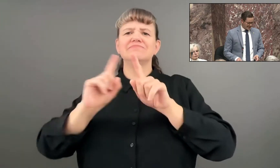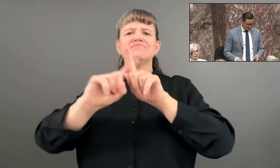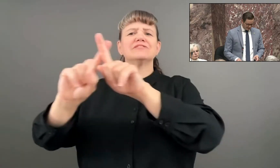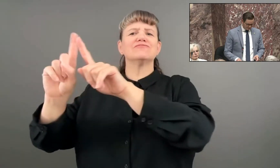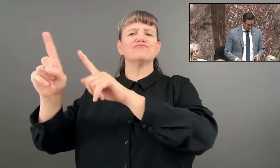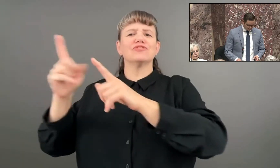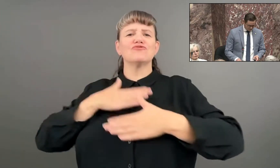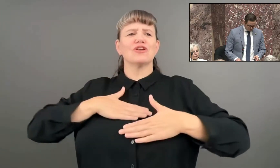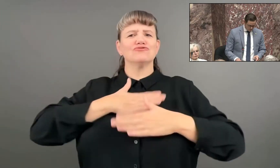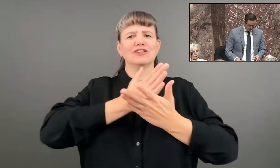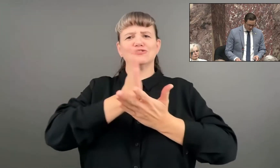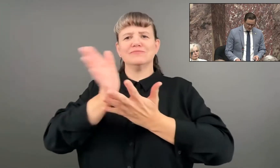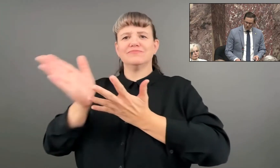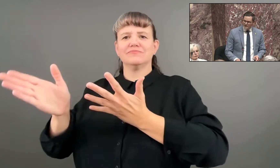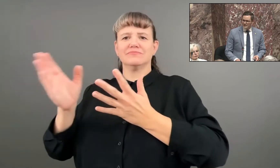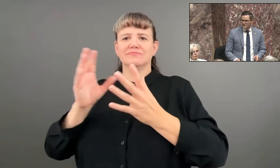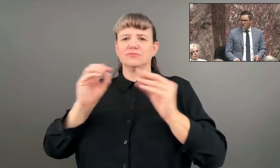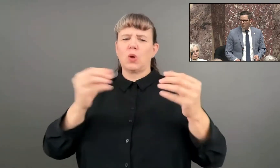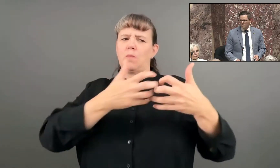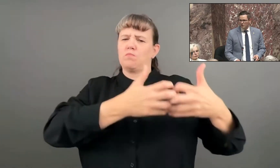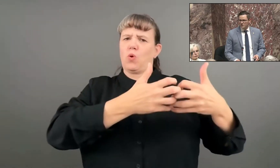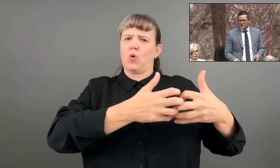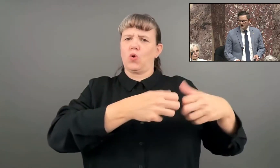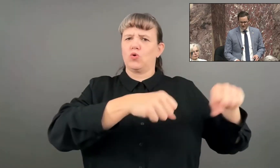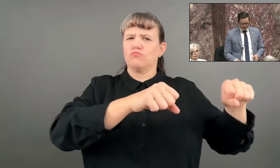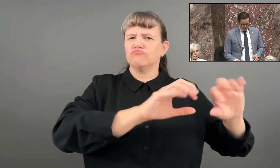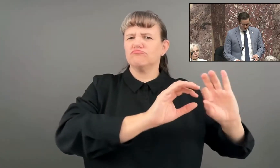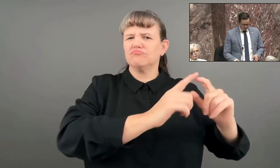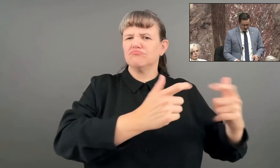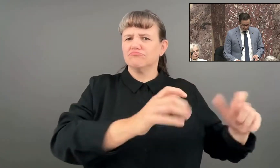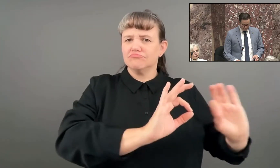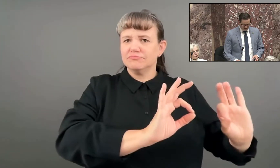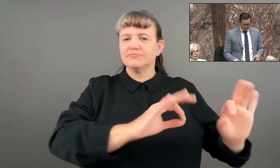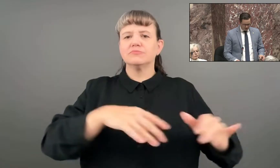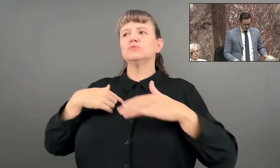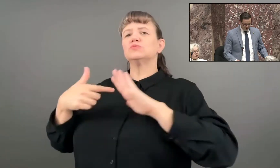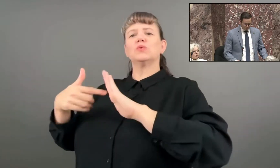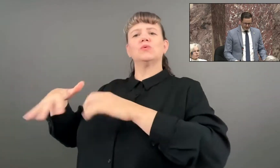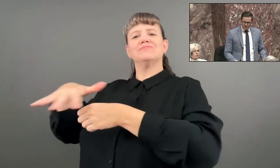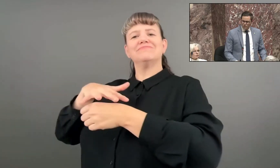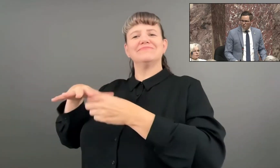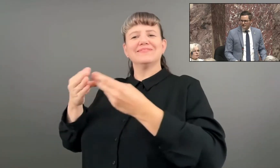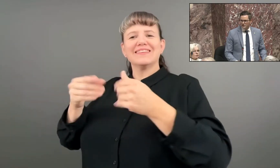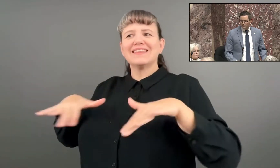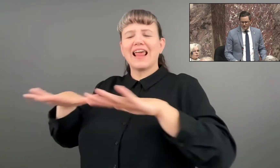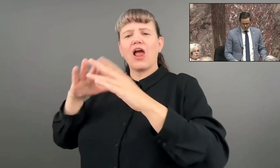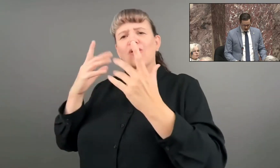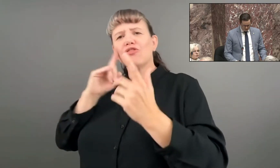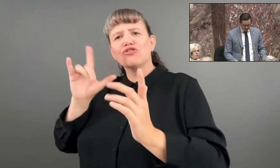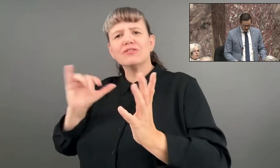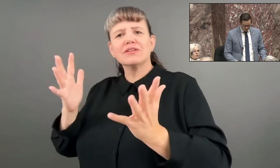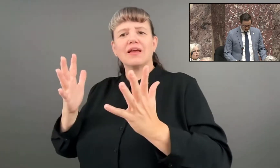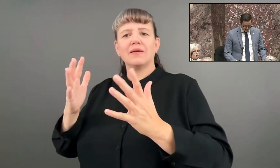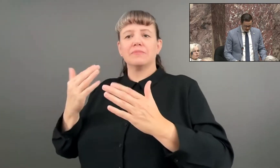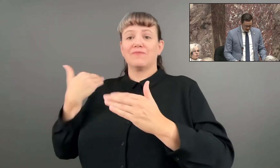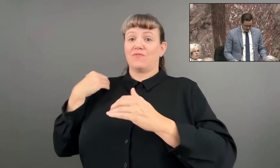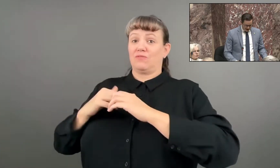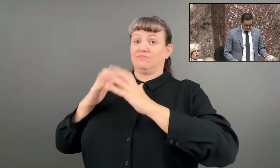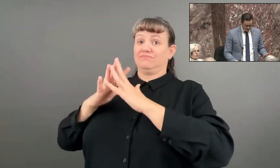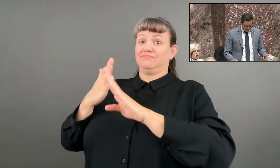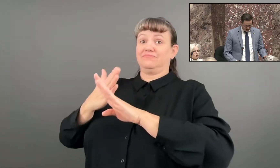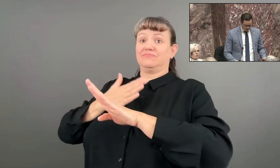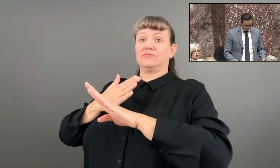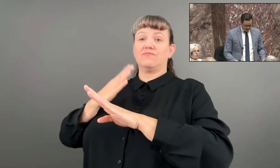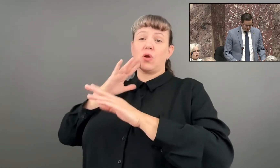around Mackenzie. What started as a small project for hikers and mountain bikers has grown into a thriving network